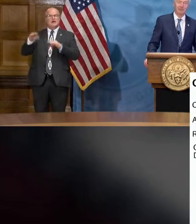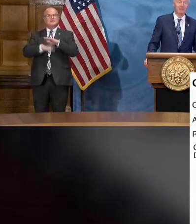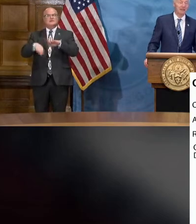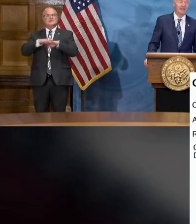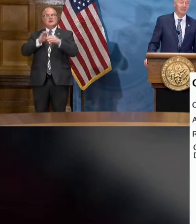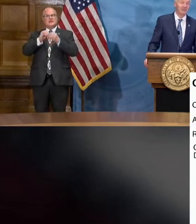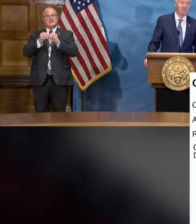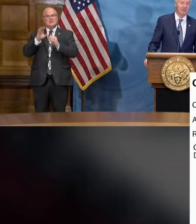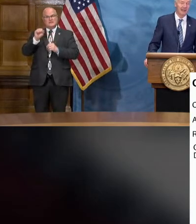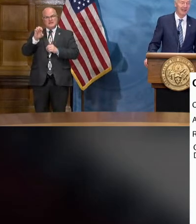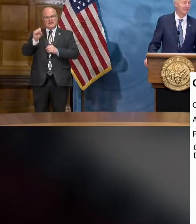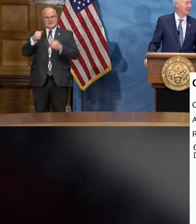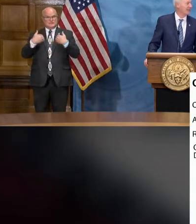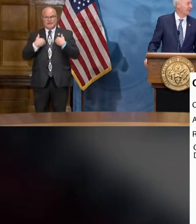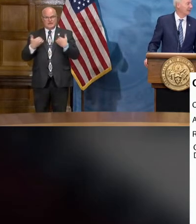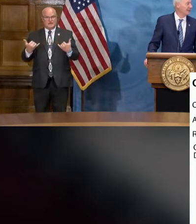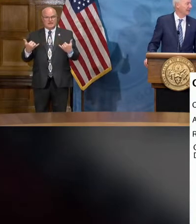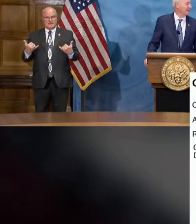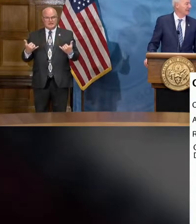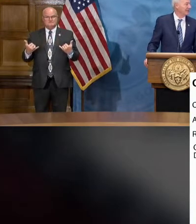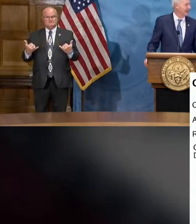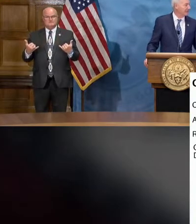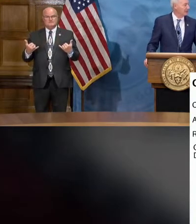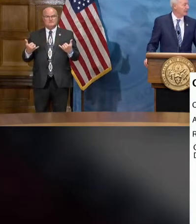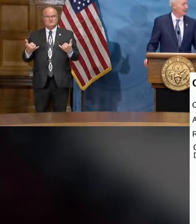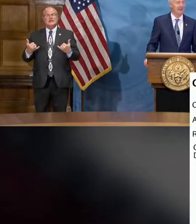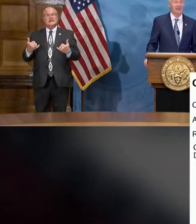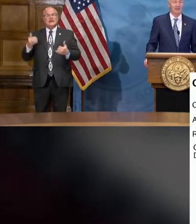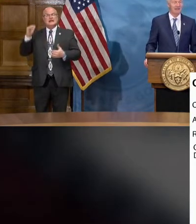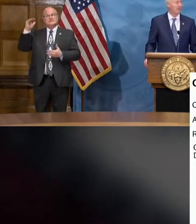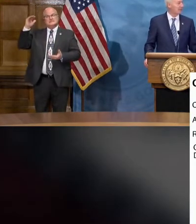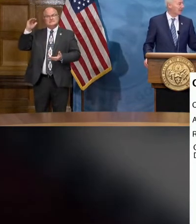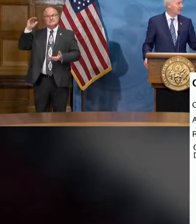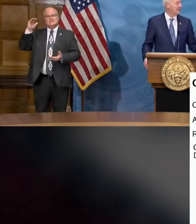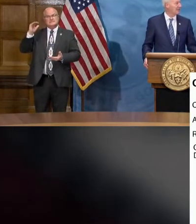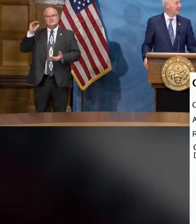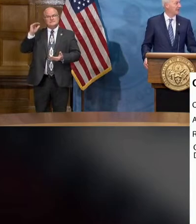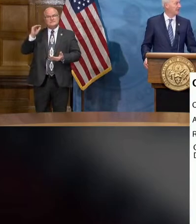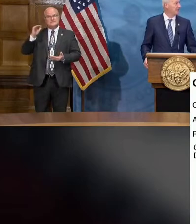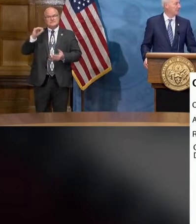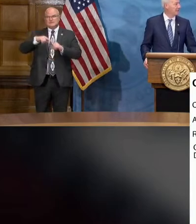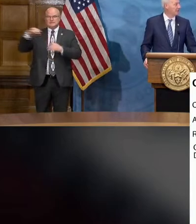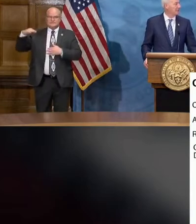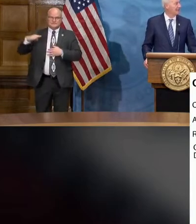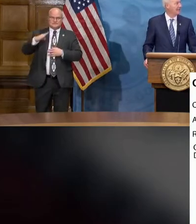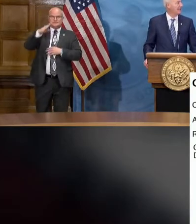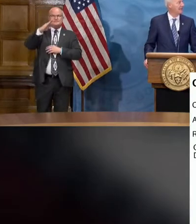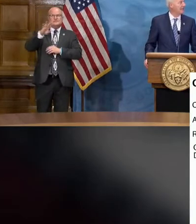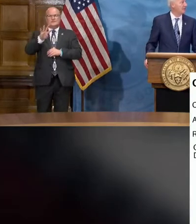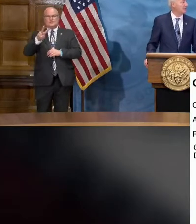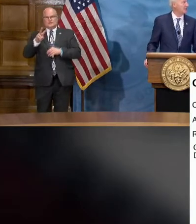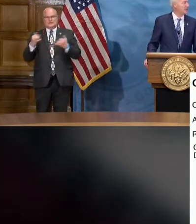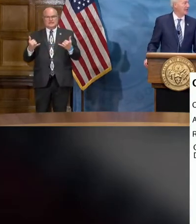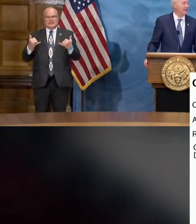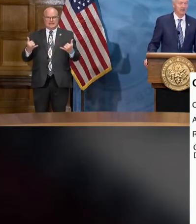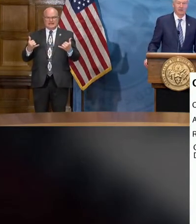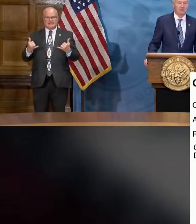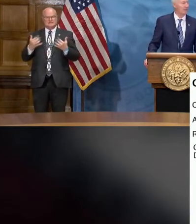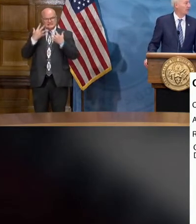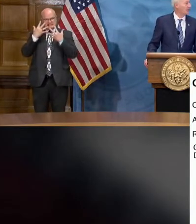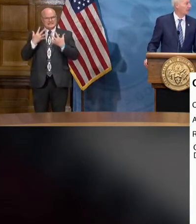the number of cases that we have. It had been going down the last couple of days, but it's back up to 42 today, which is a